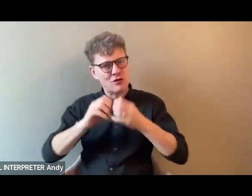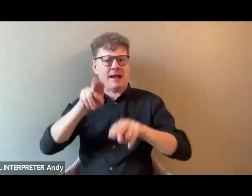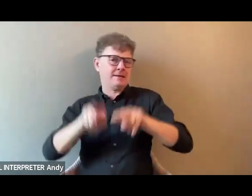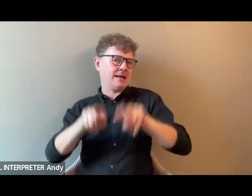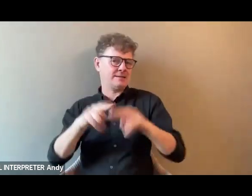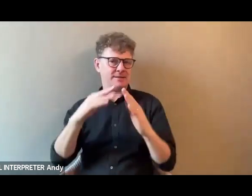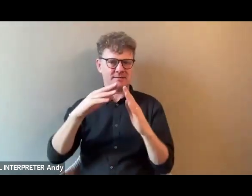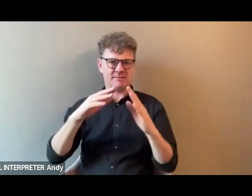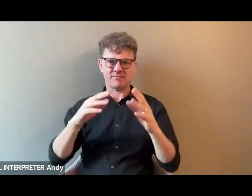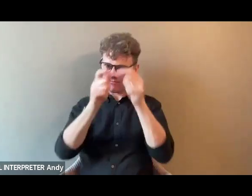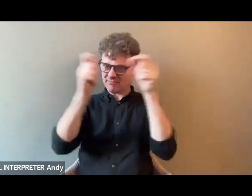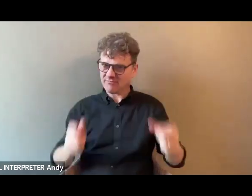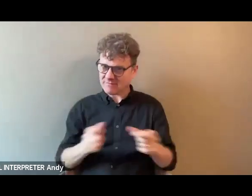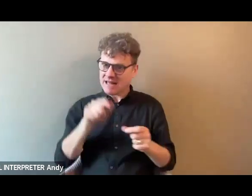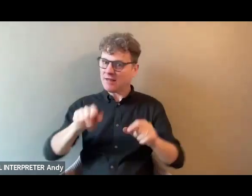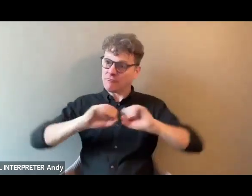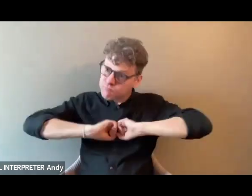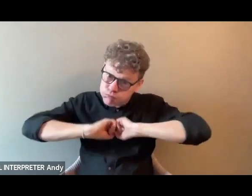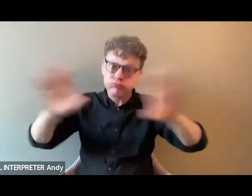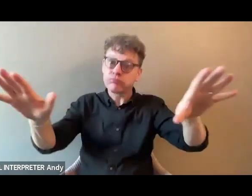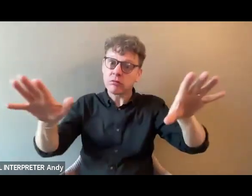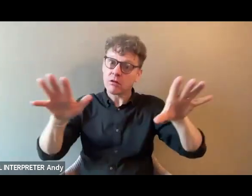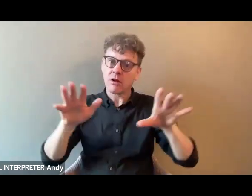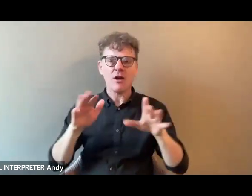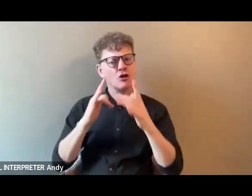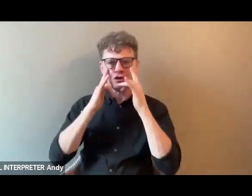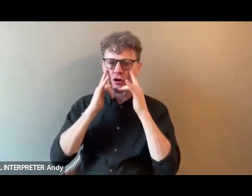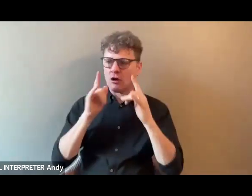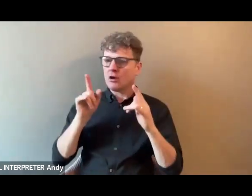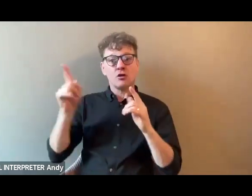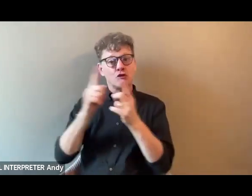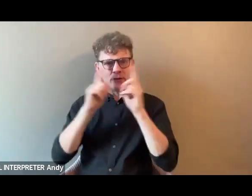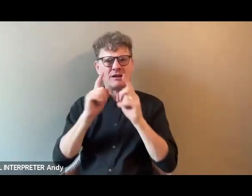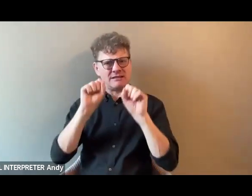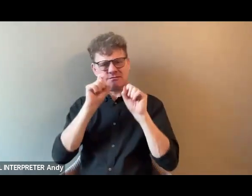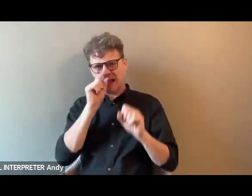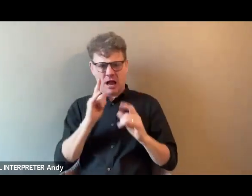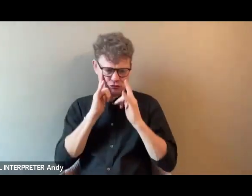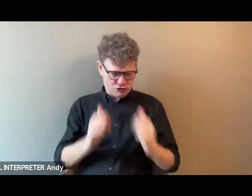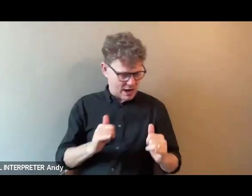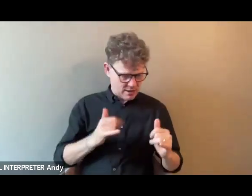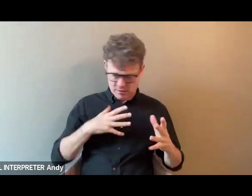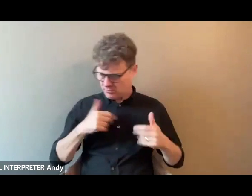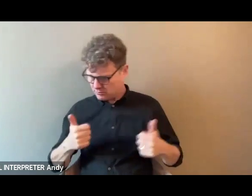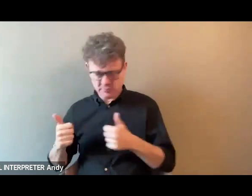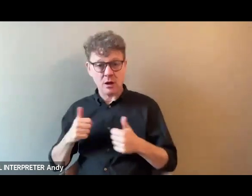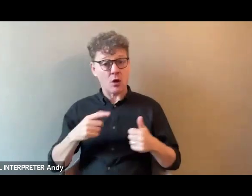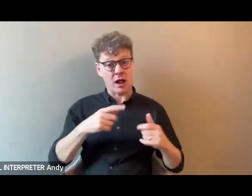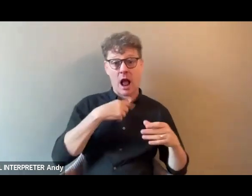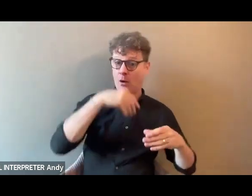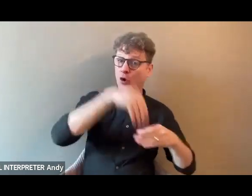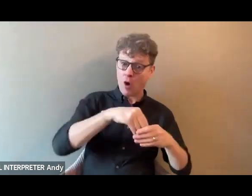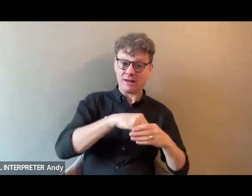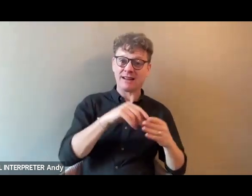out very widely for checking on whether its content and its implementation is practical. We've created it into